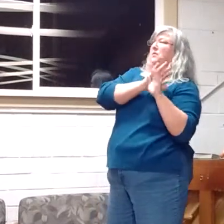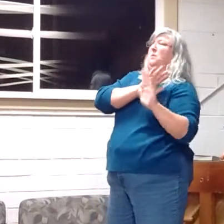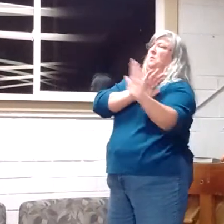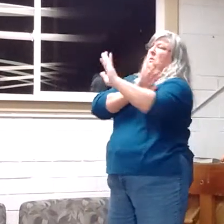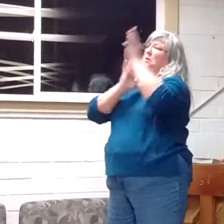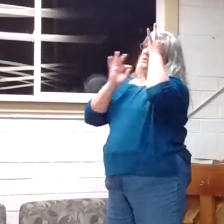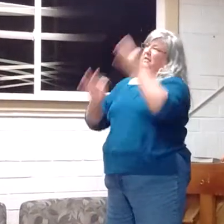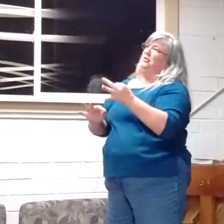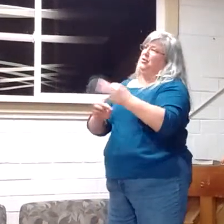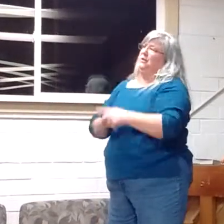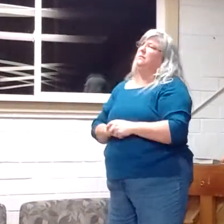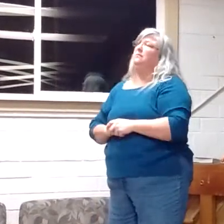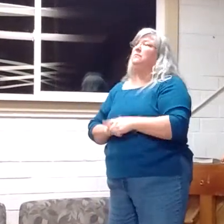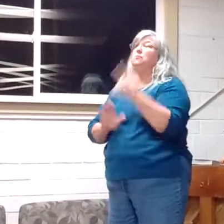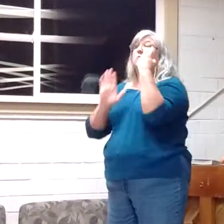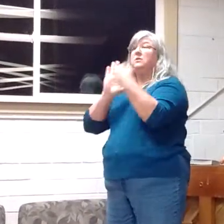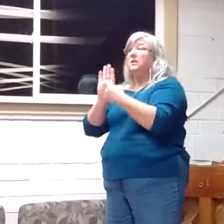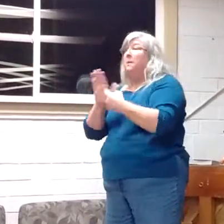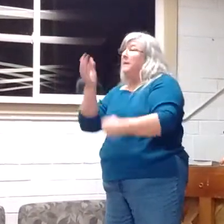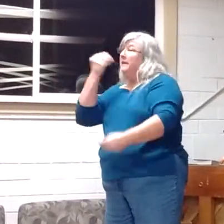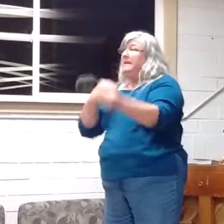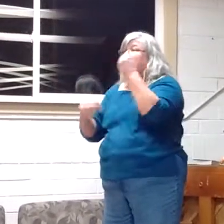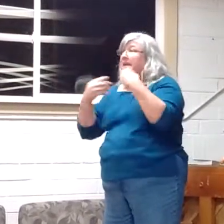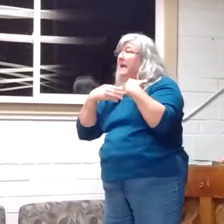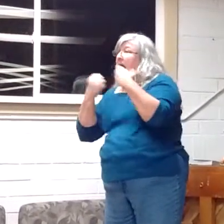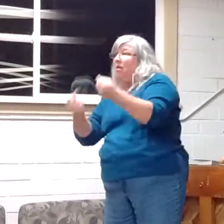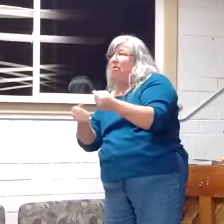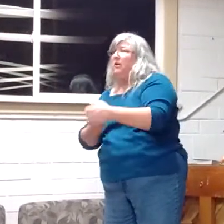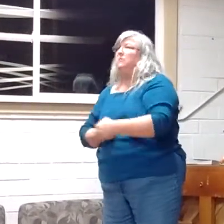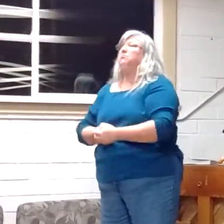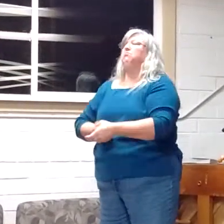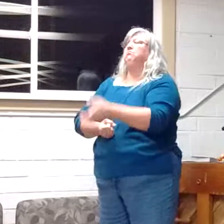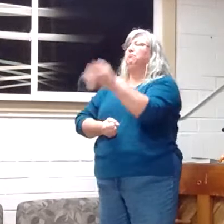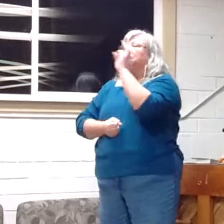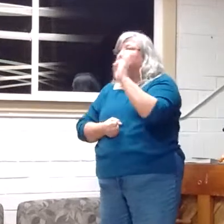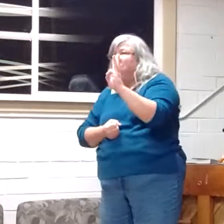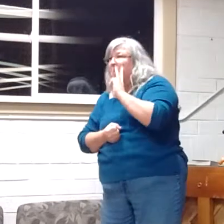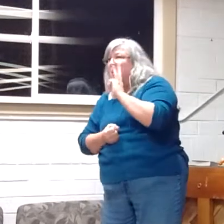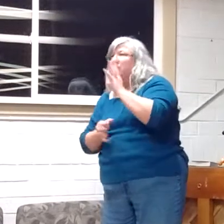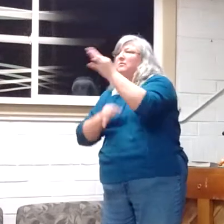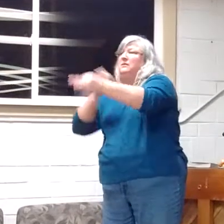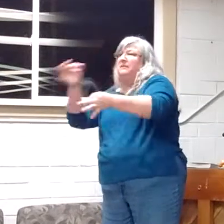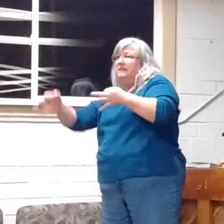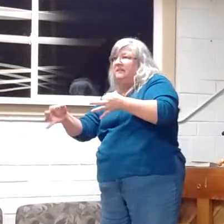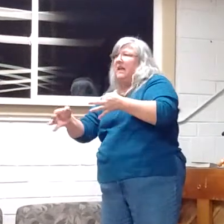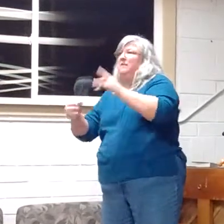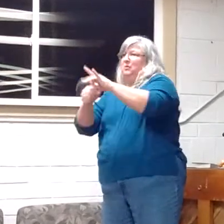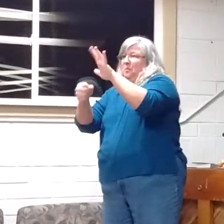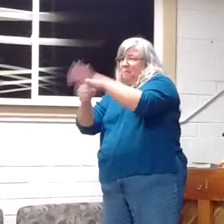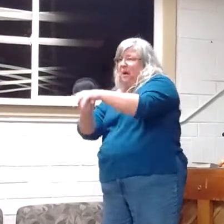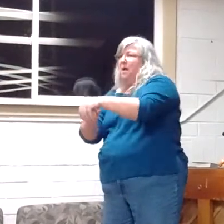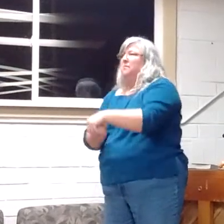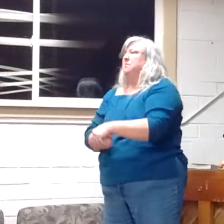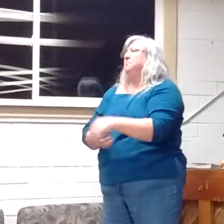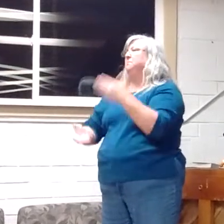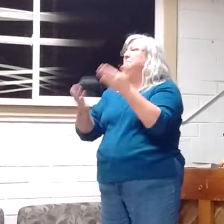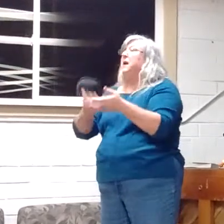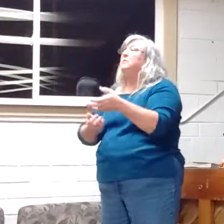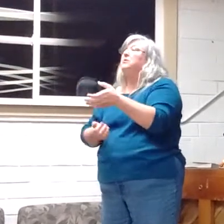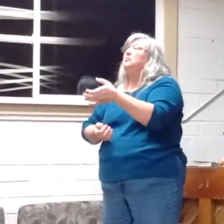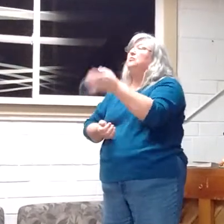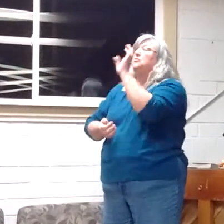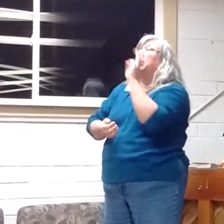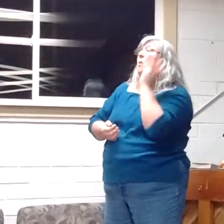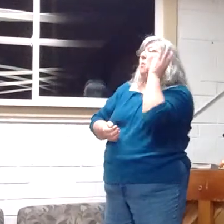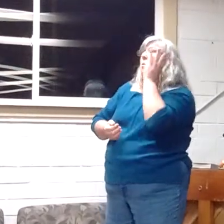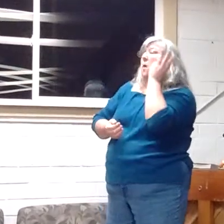eating healthy, drinking water instead of soda, drinking a glass of wine, a beer,